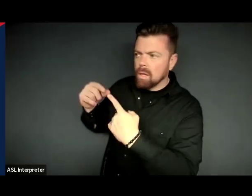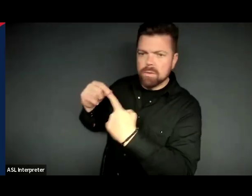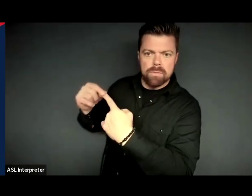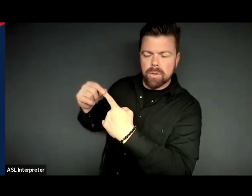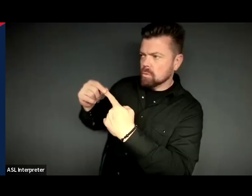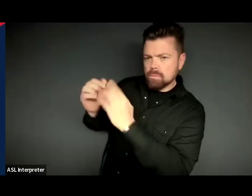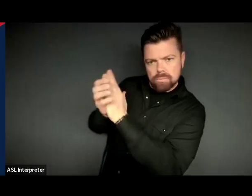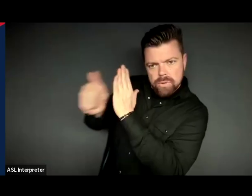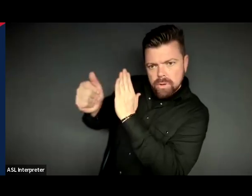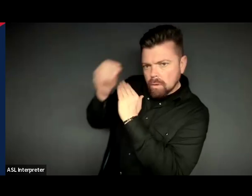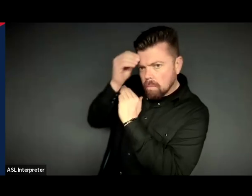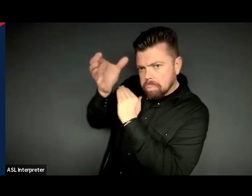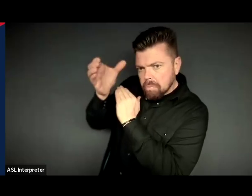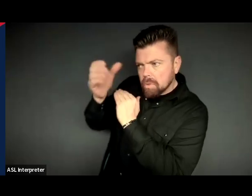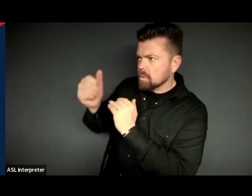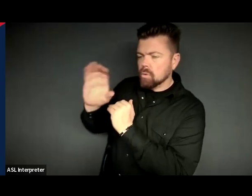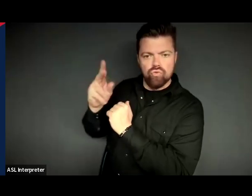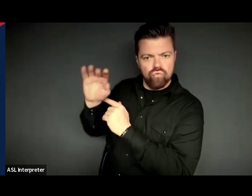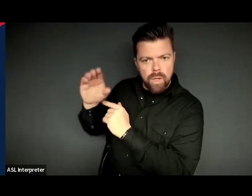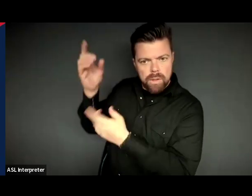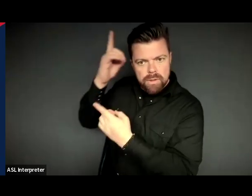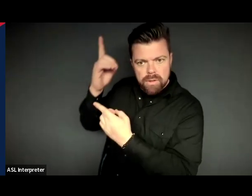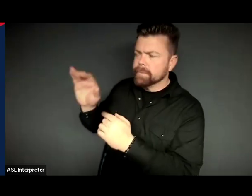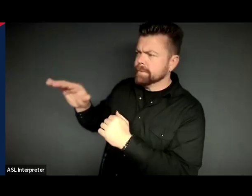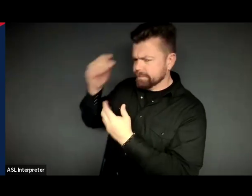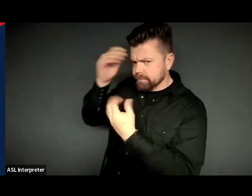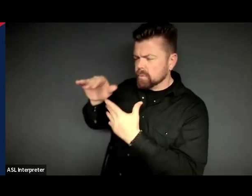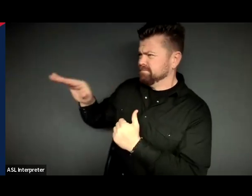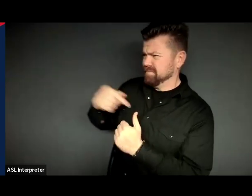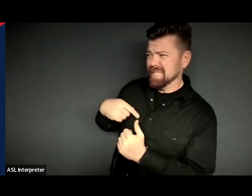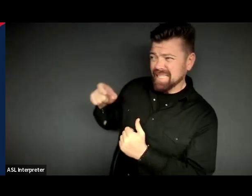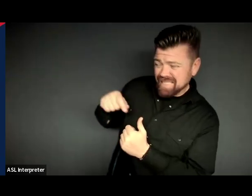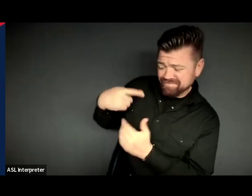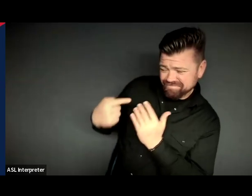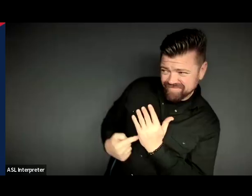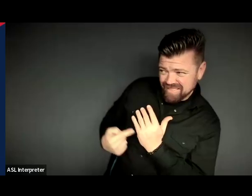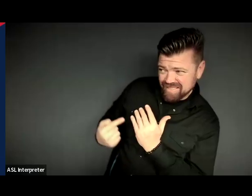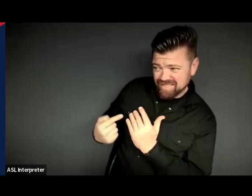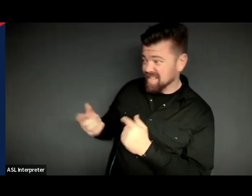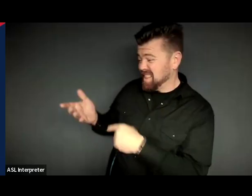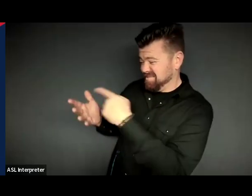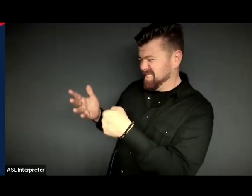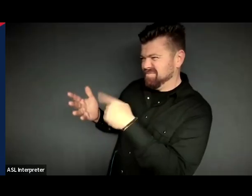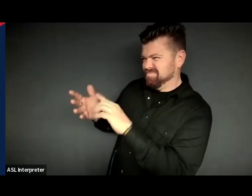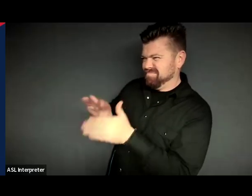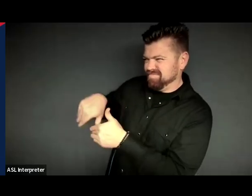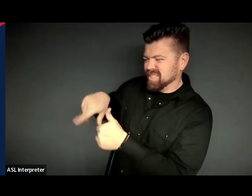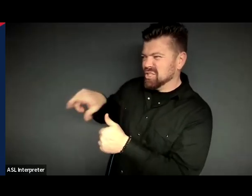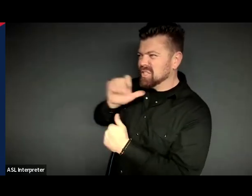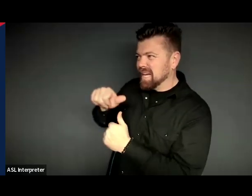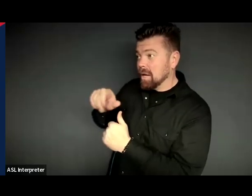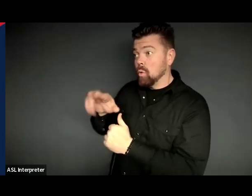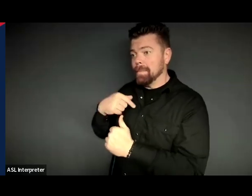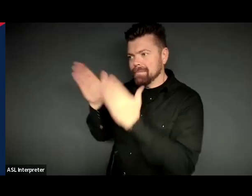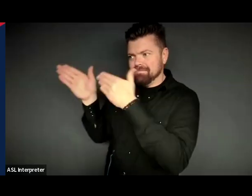chronic diseases, then you're going to have to tell them these are the things I need, or I shouldn't be doing that, but I need to be doing this. So you kind of have